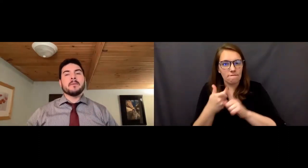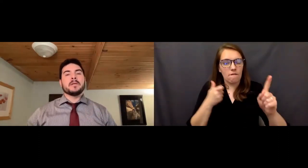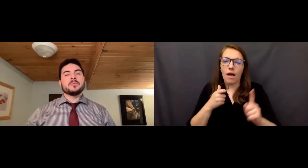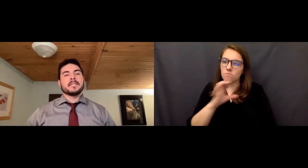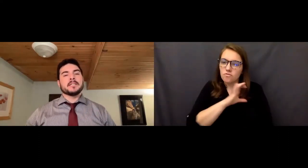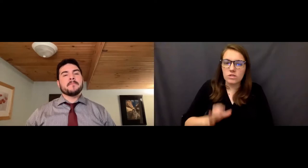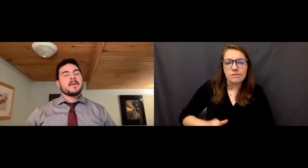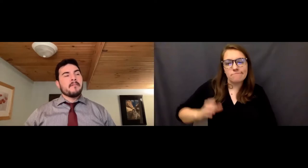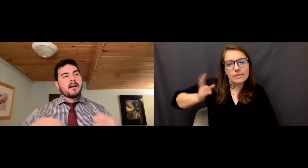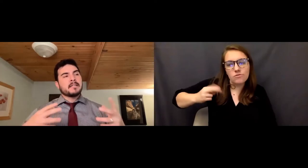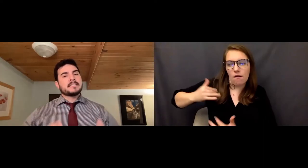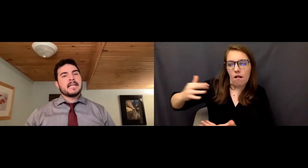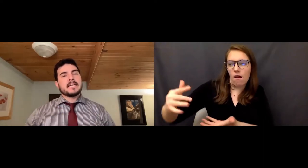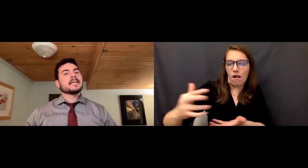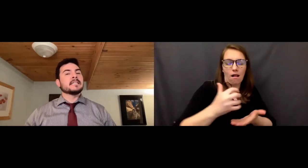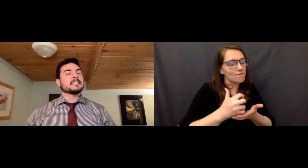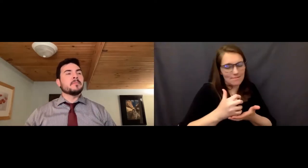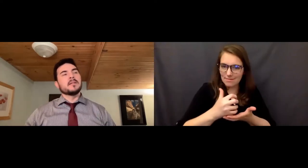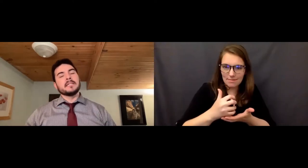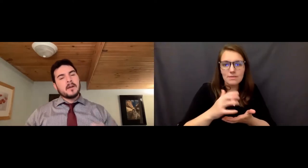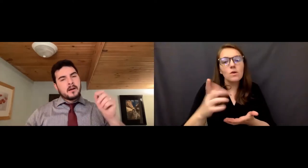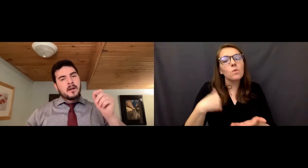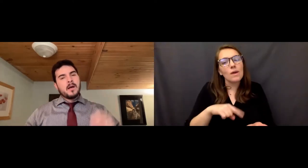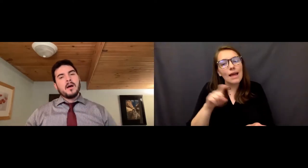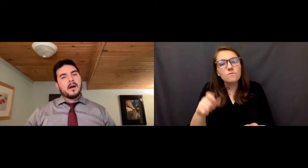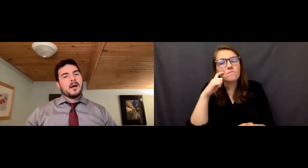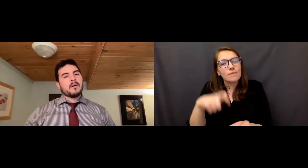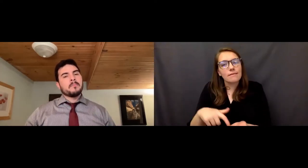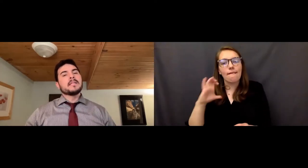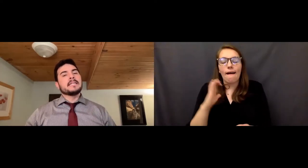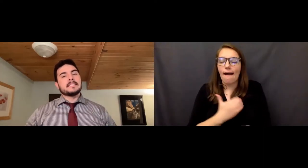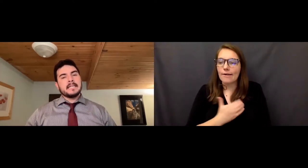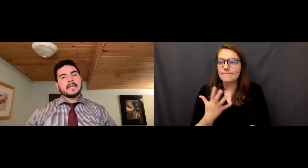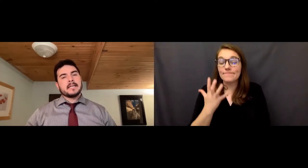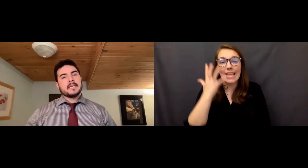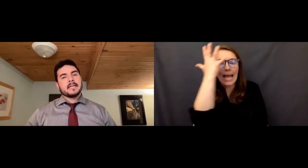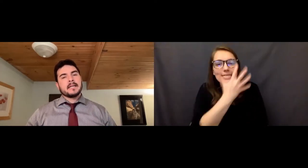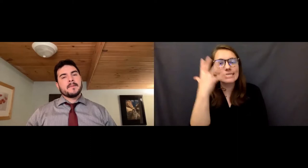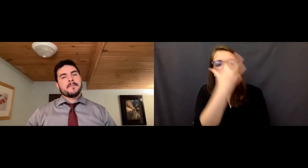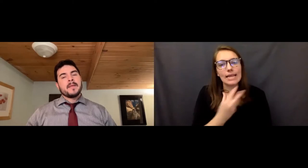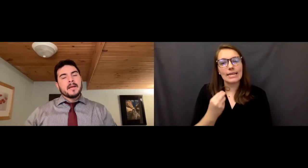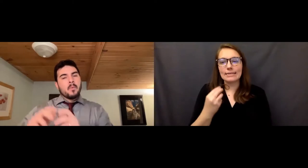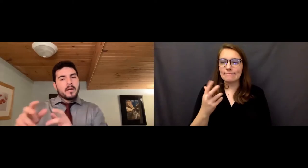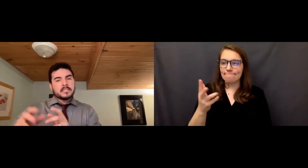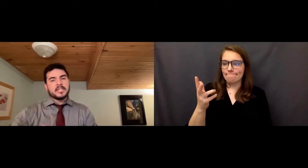formation and habituation of our aesthetic sensibilities, our ability to see. Now, I want to